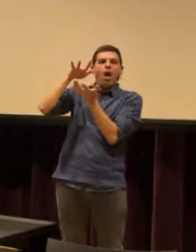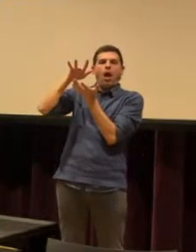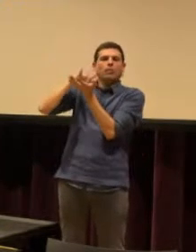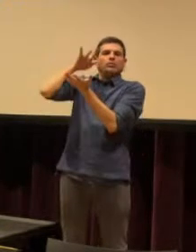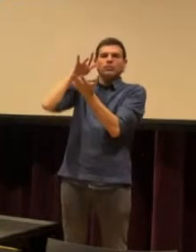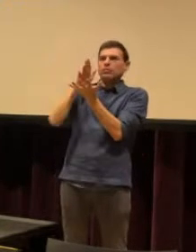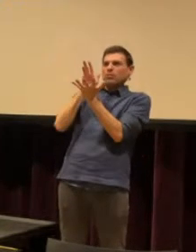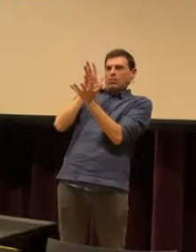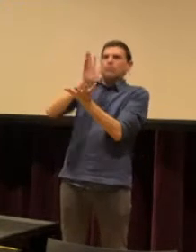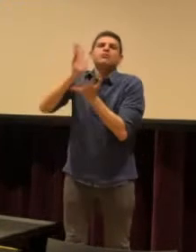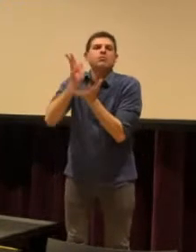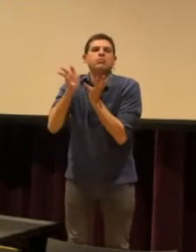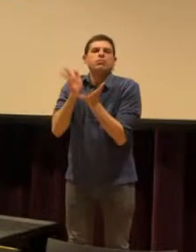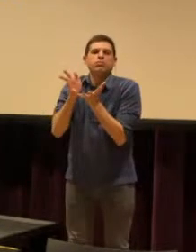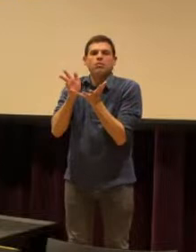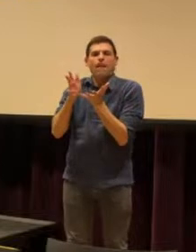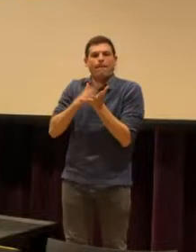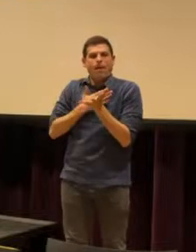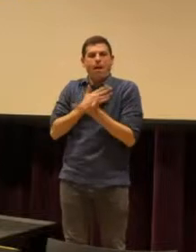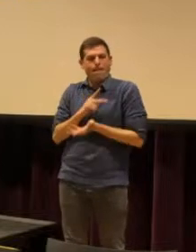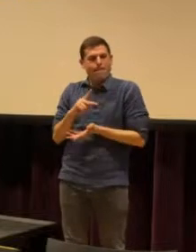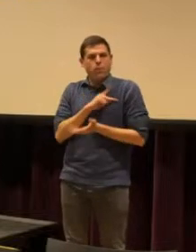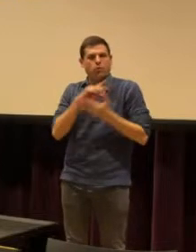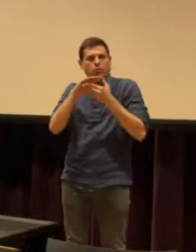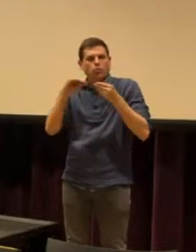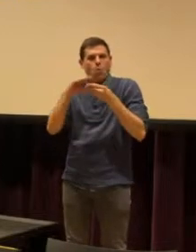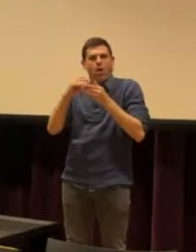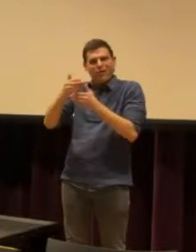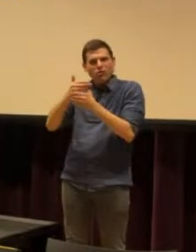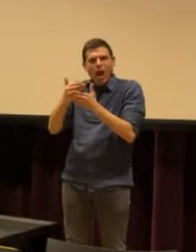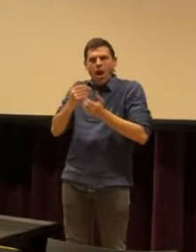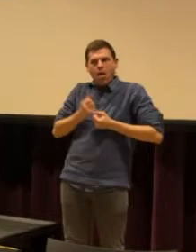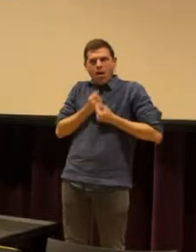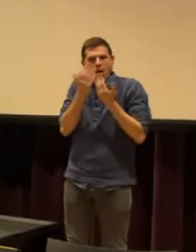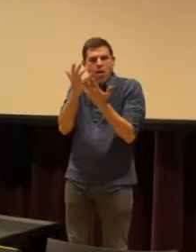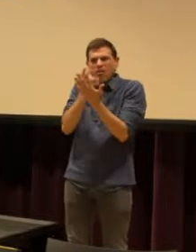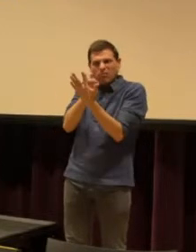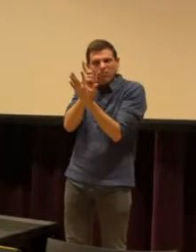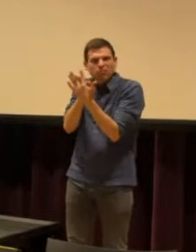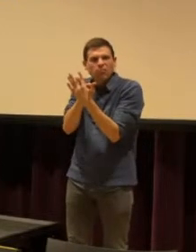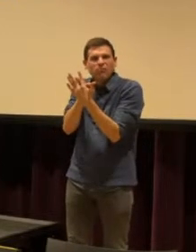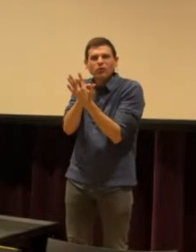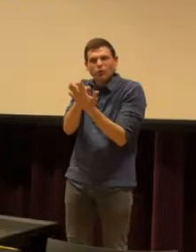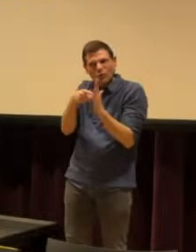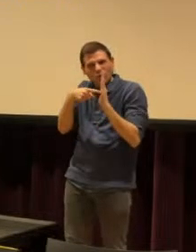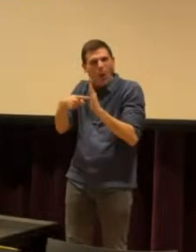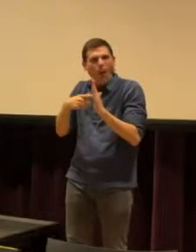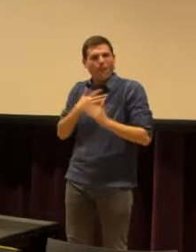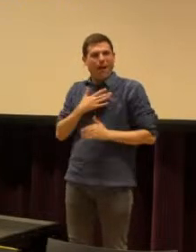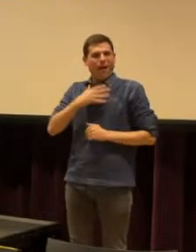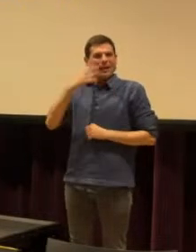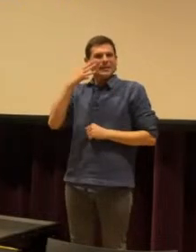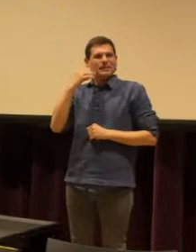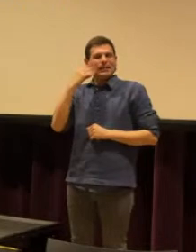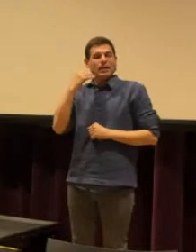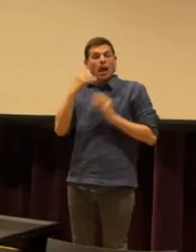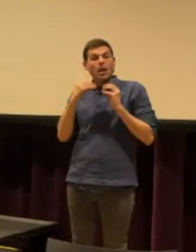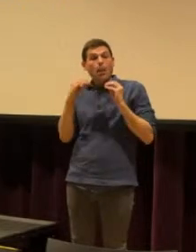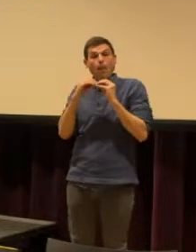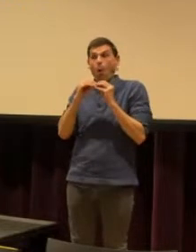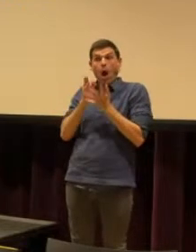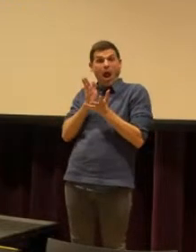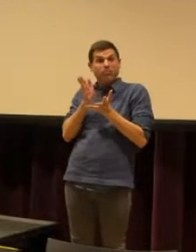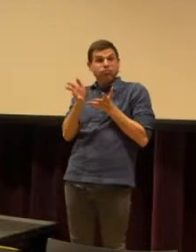my own personal stories and how this is affecting me. And I have found that the more I'm talking about this, the more I'm having these